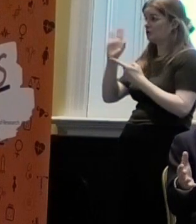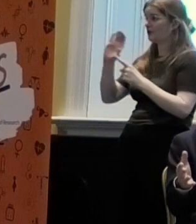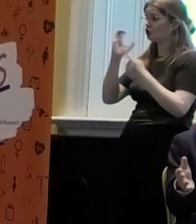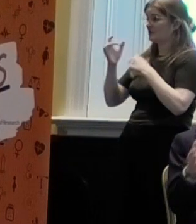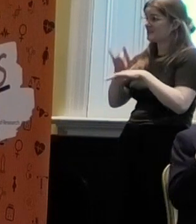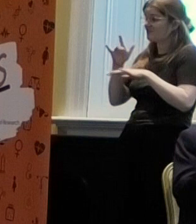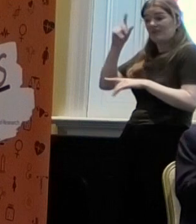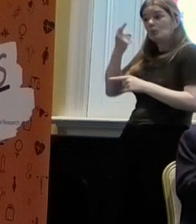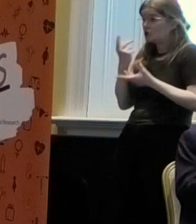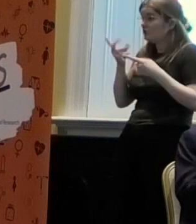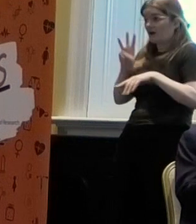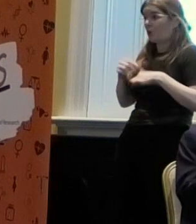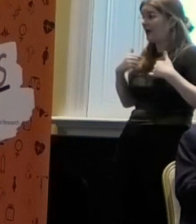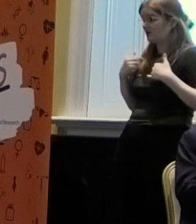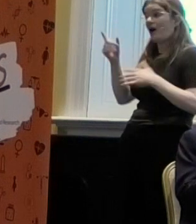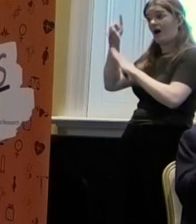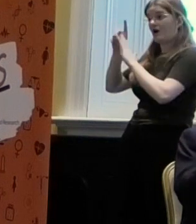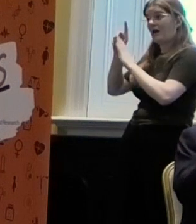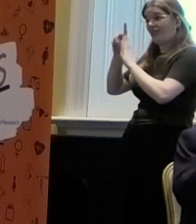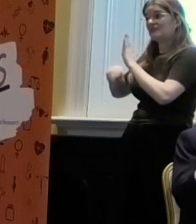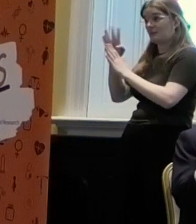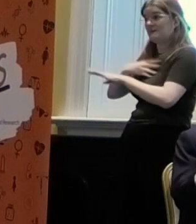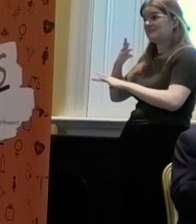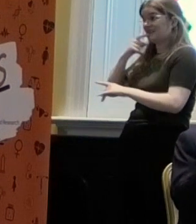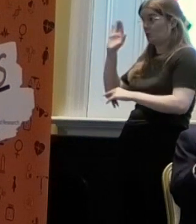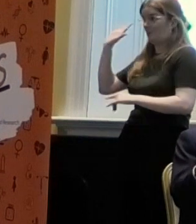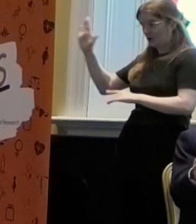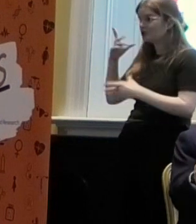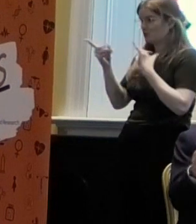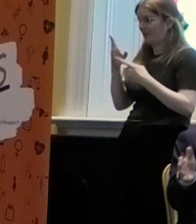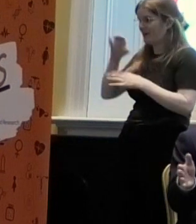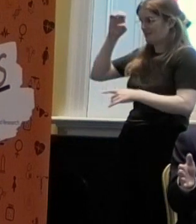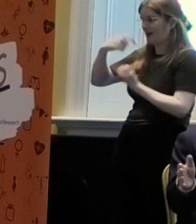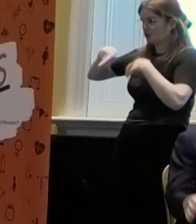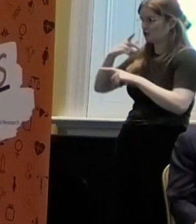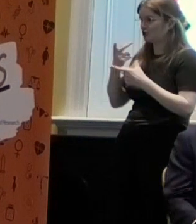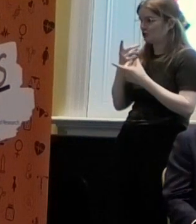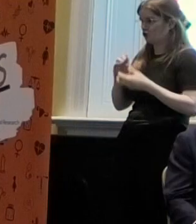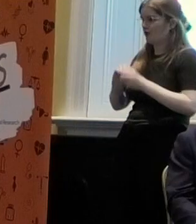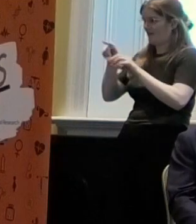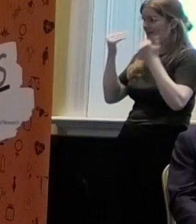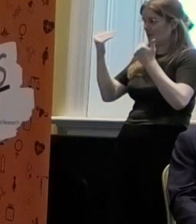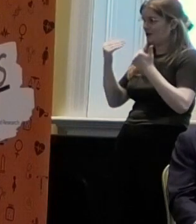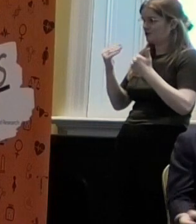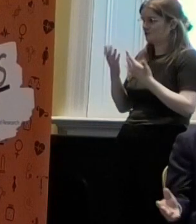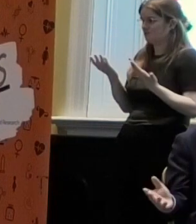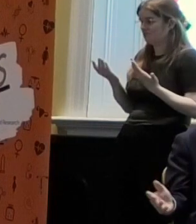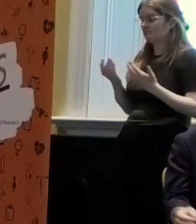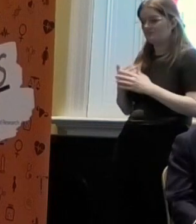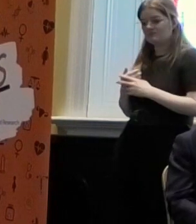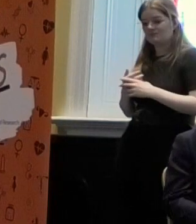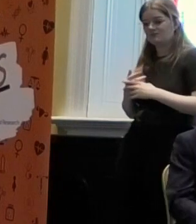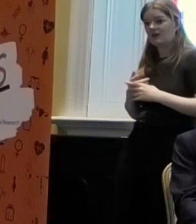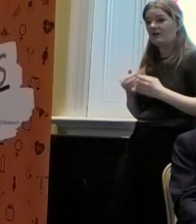quite well, I think. And our ethics committee actually requires that and expects that of you. I think